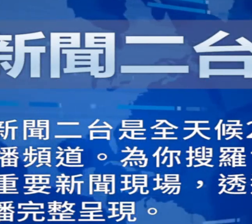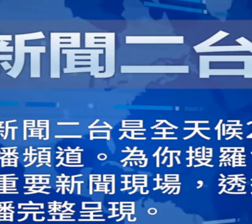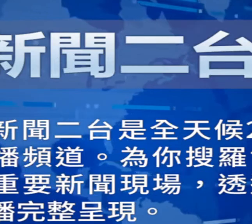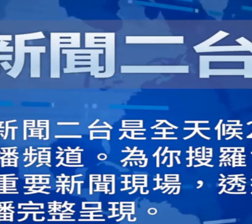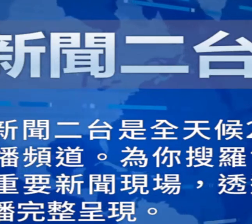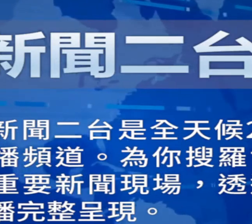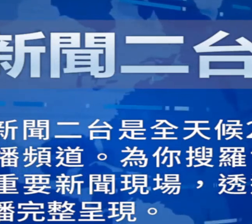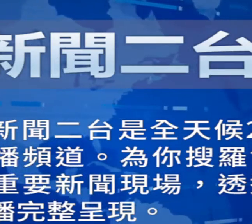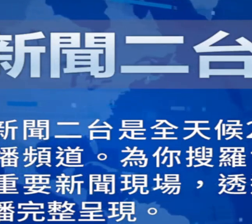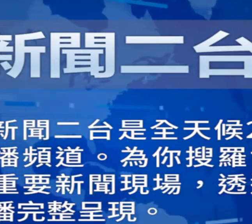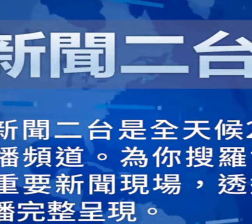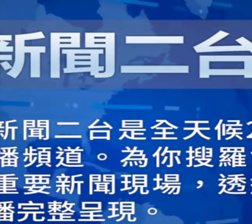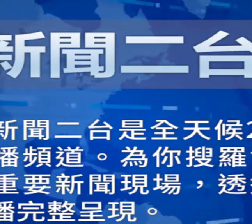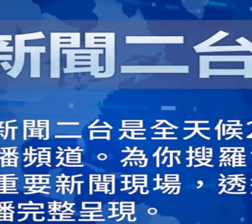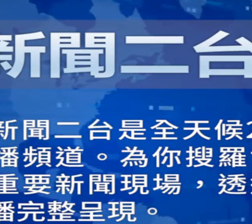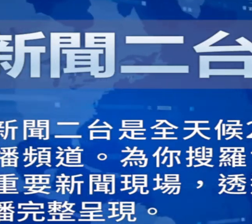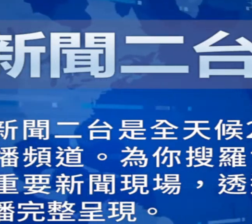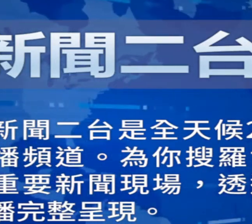Tokopedia.